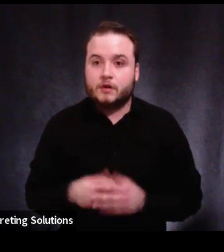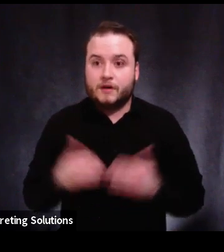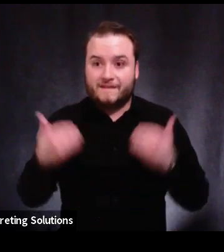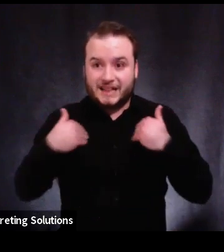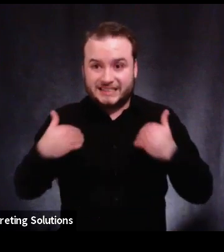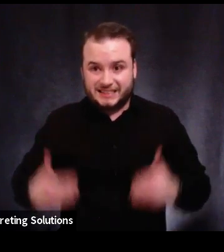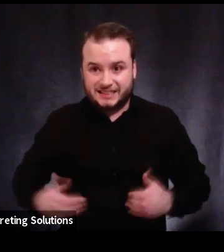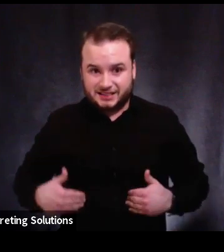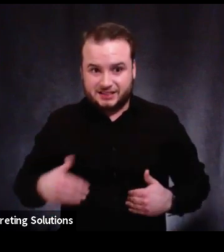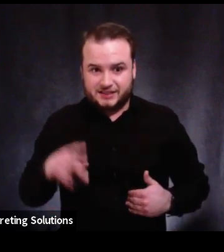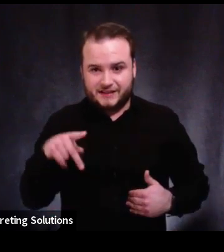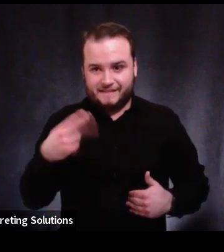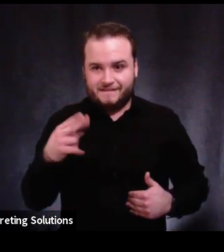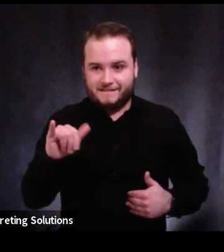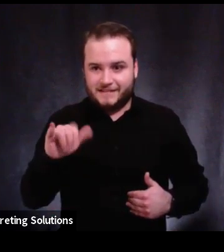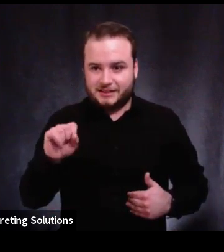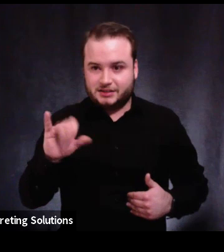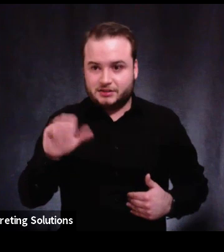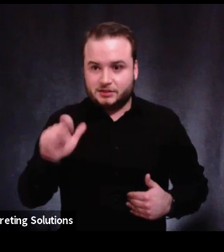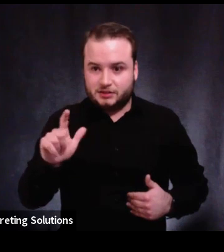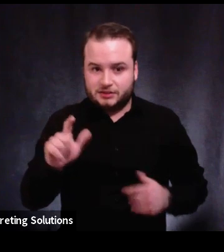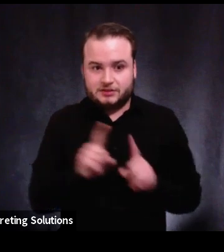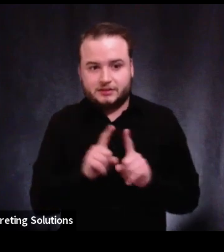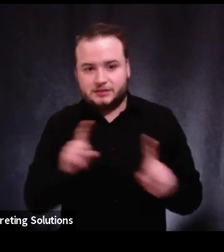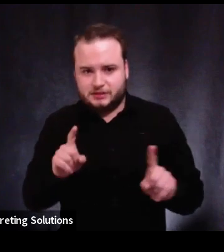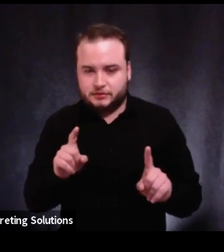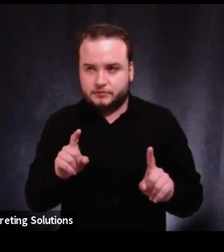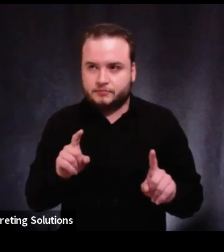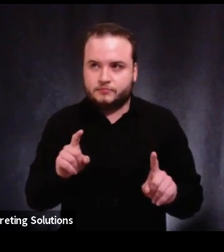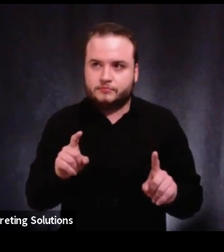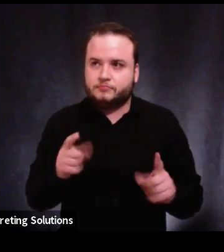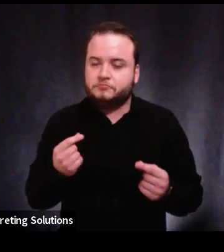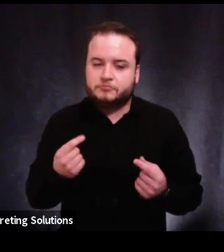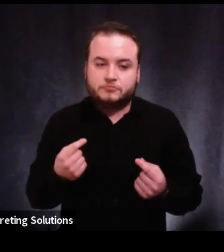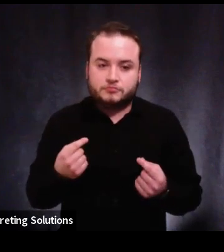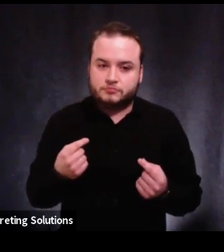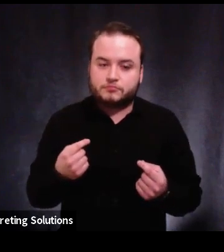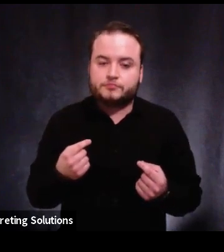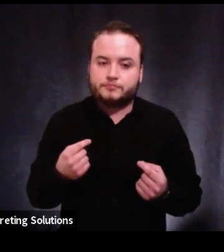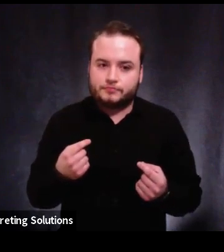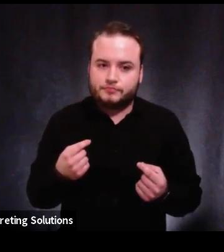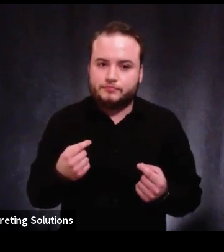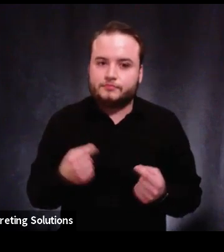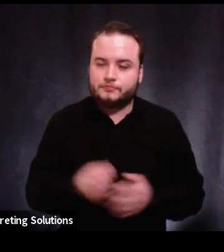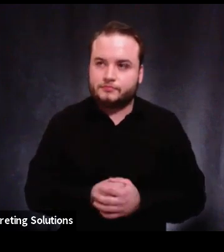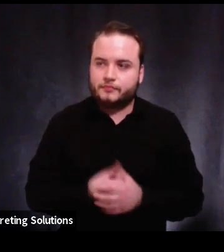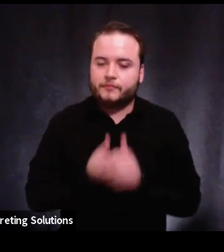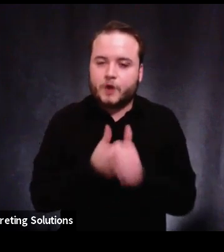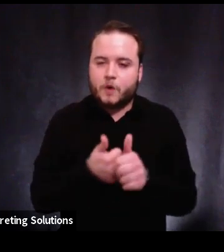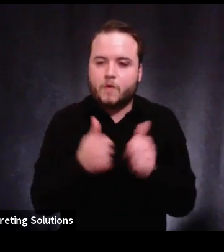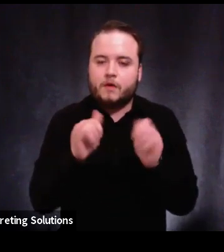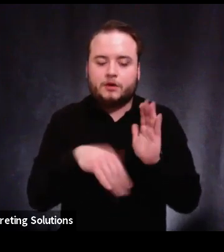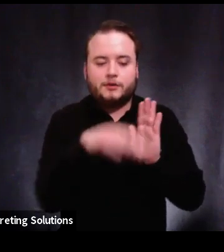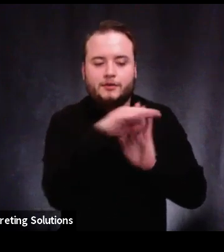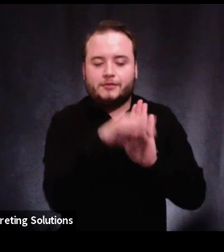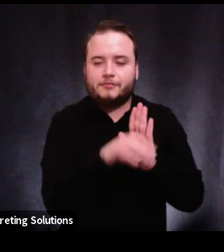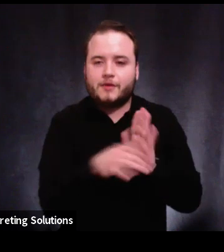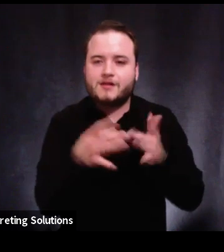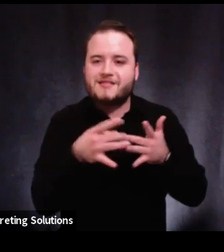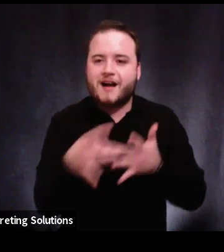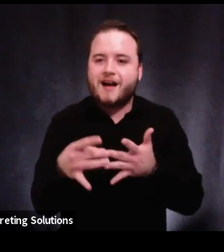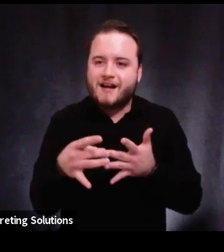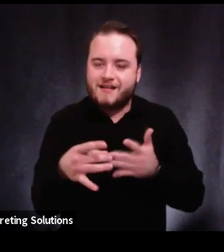the guidance and the circumstances that we had before the governor's stay-at-home order. So I'm not sure that I will have